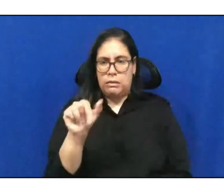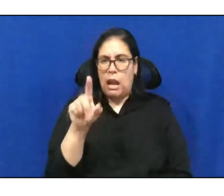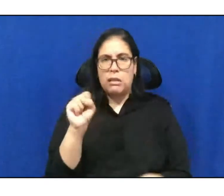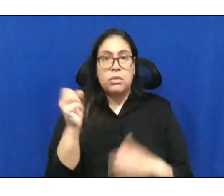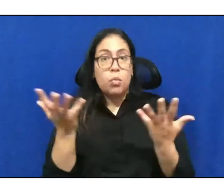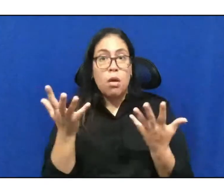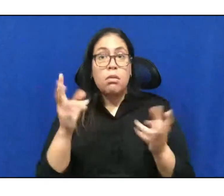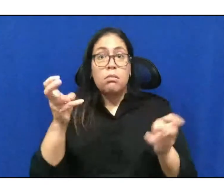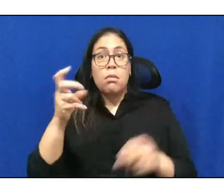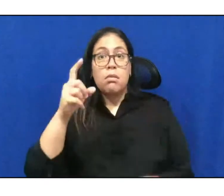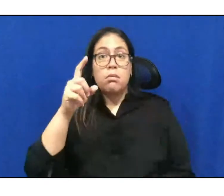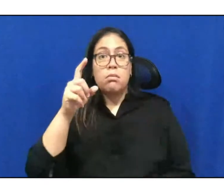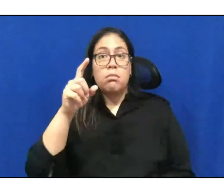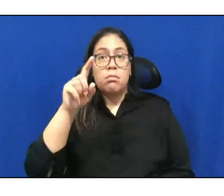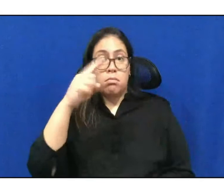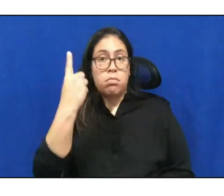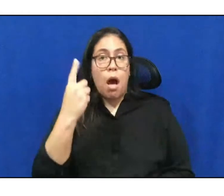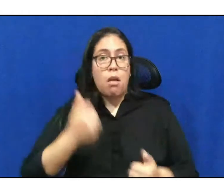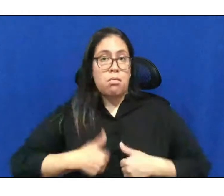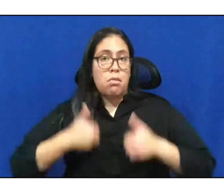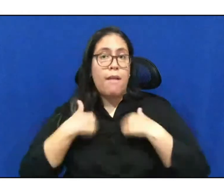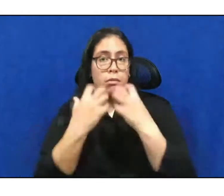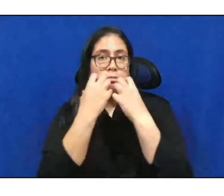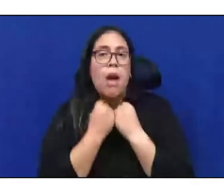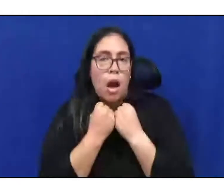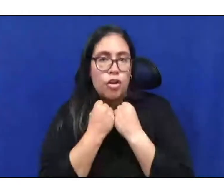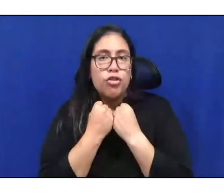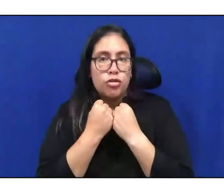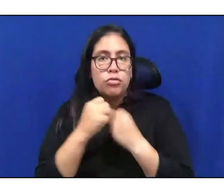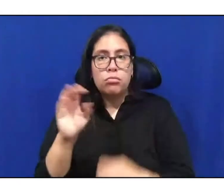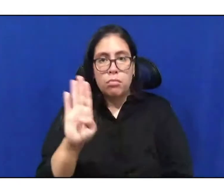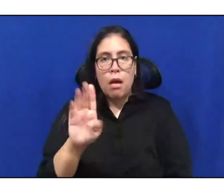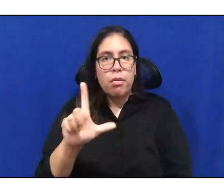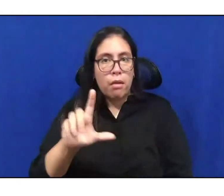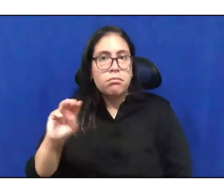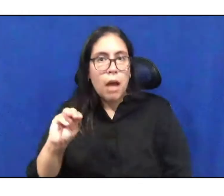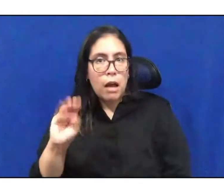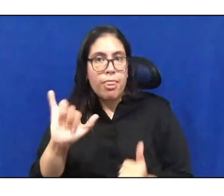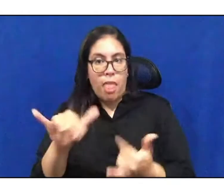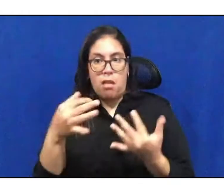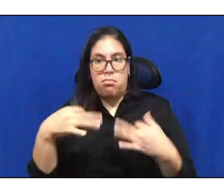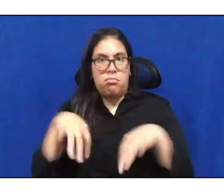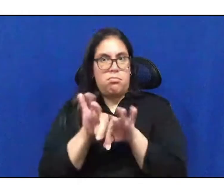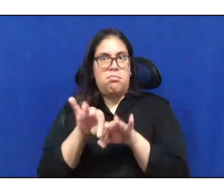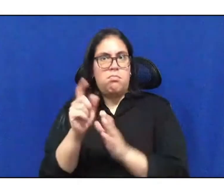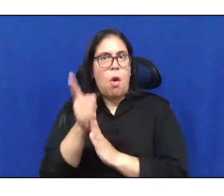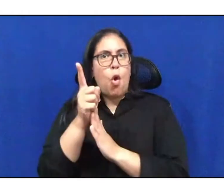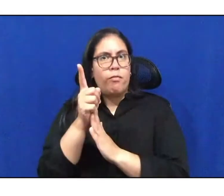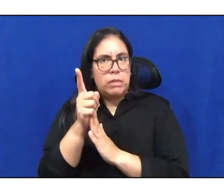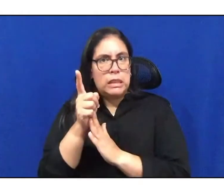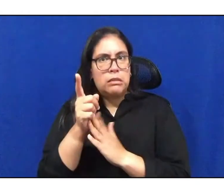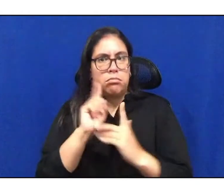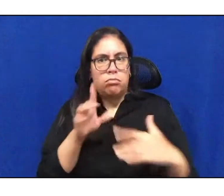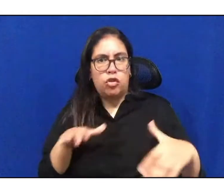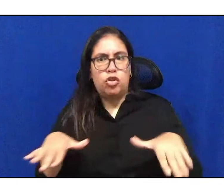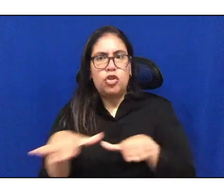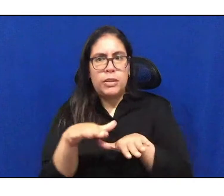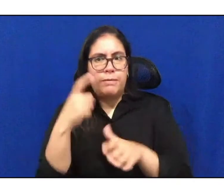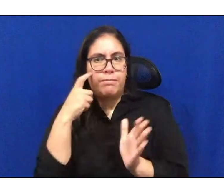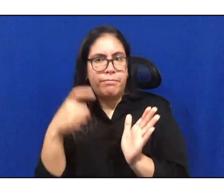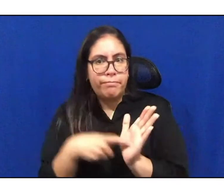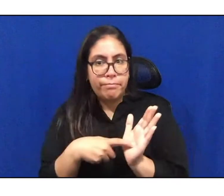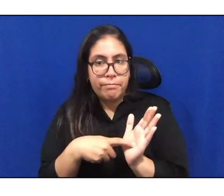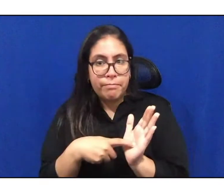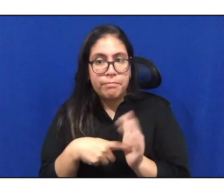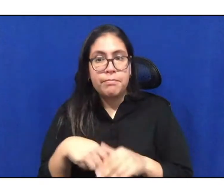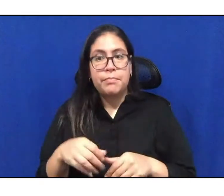Lives Matter moment and movement marked a kind of shift. Right. And I'm not saying that